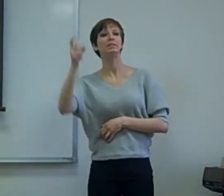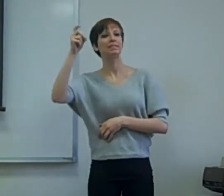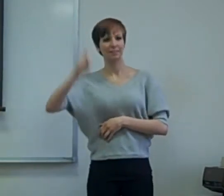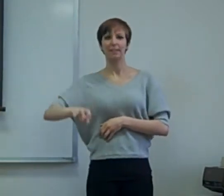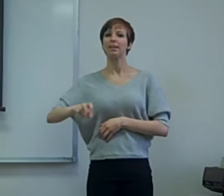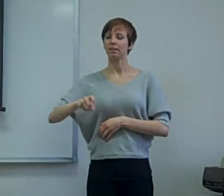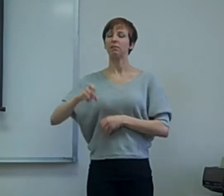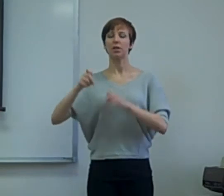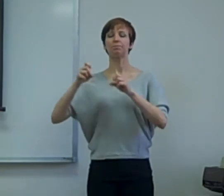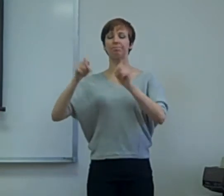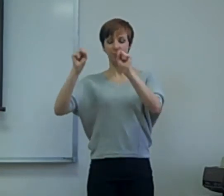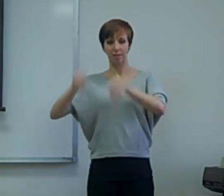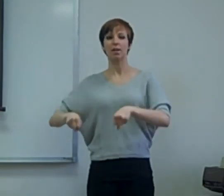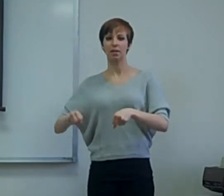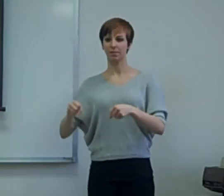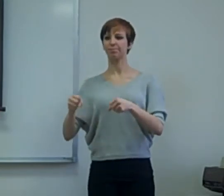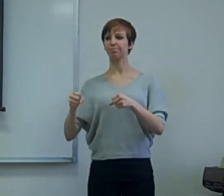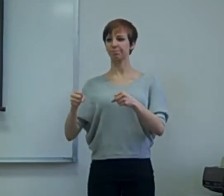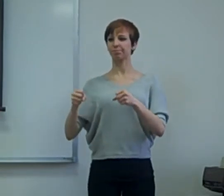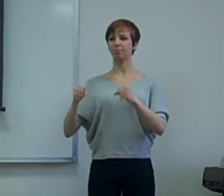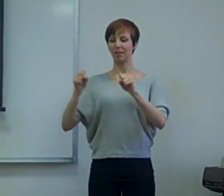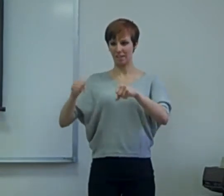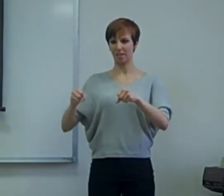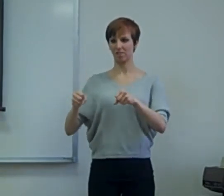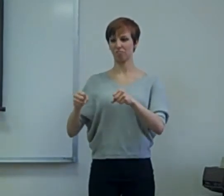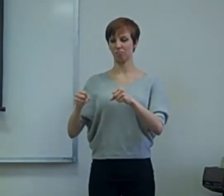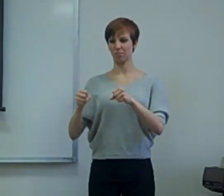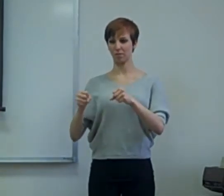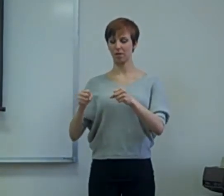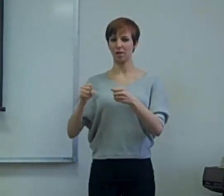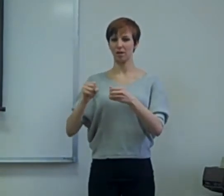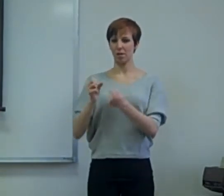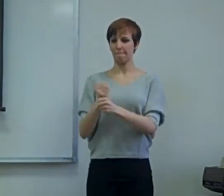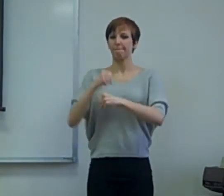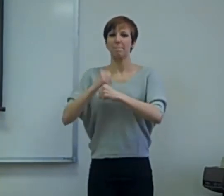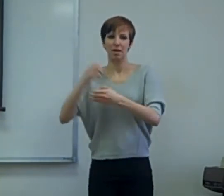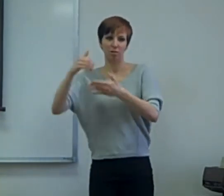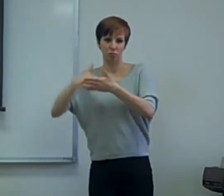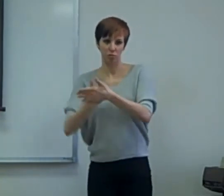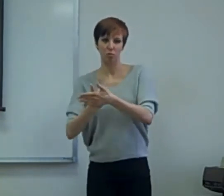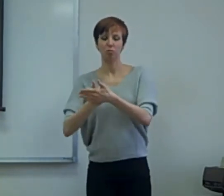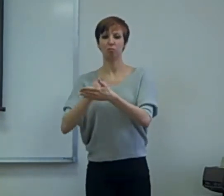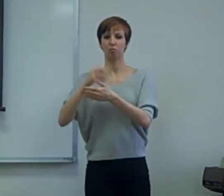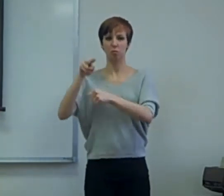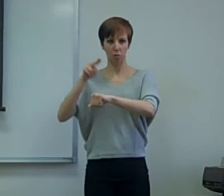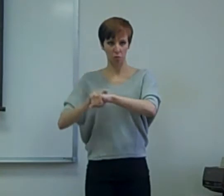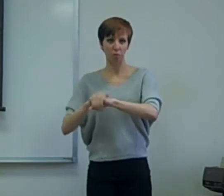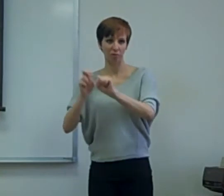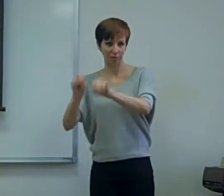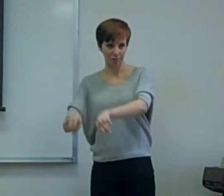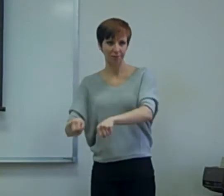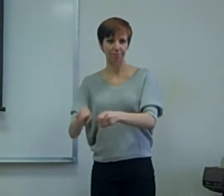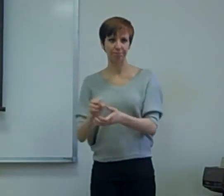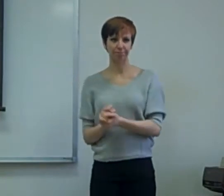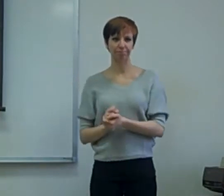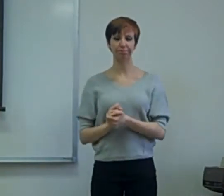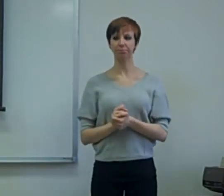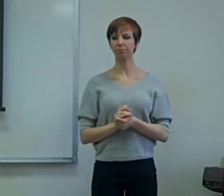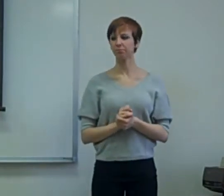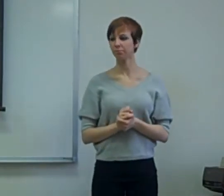reconstructing your relationship with that person. Okay, and I'll talk a little bit about that in a minute. So what shapes